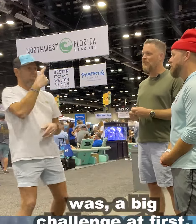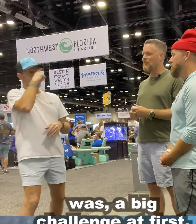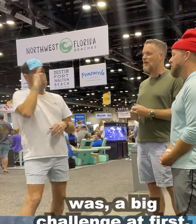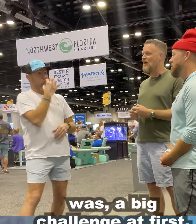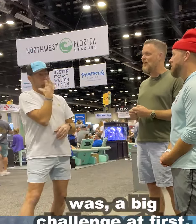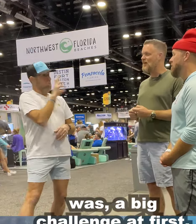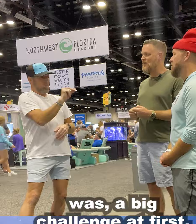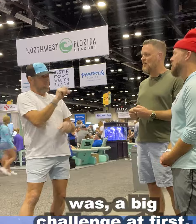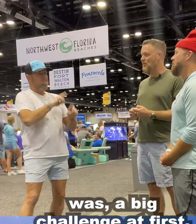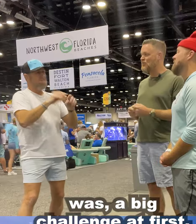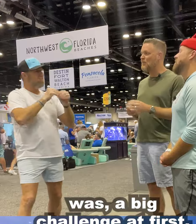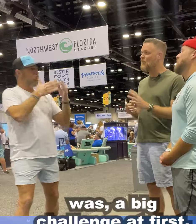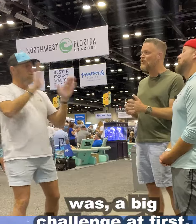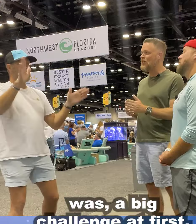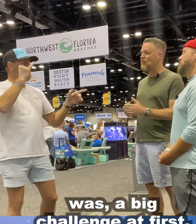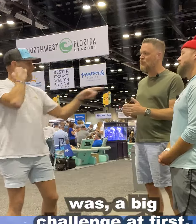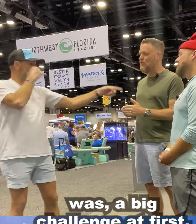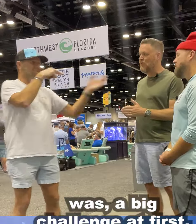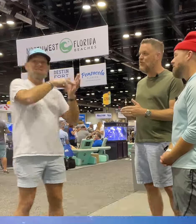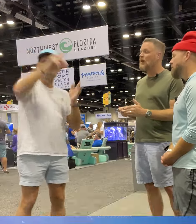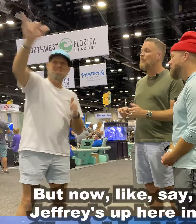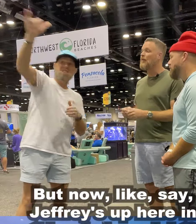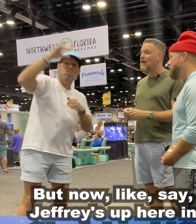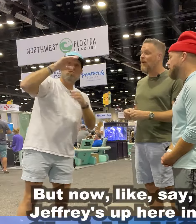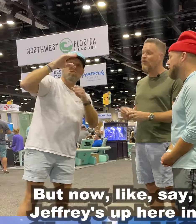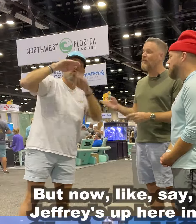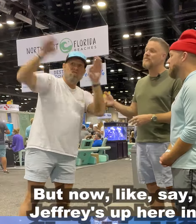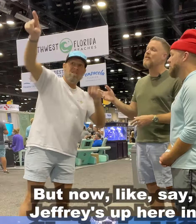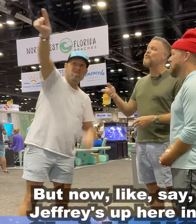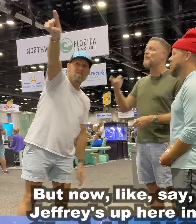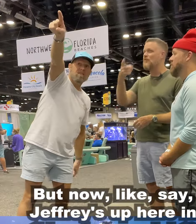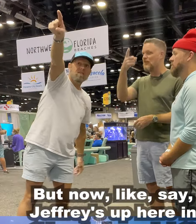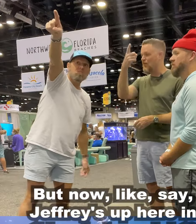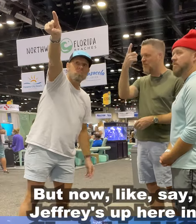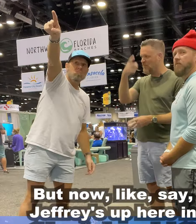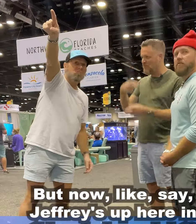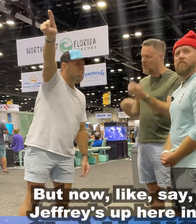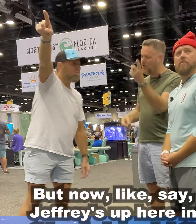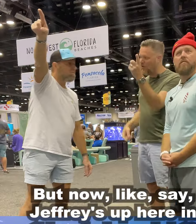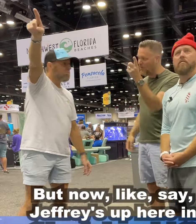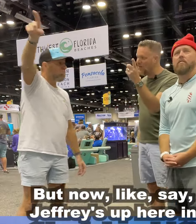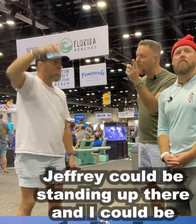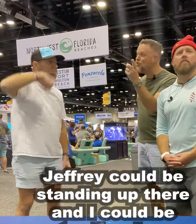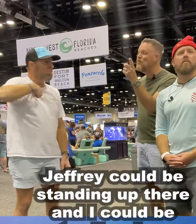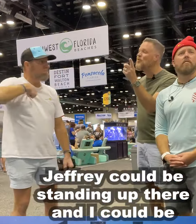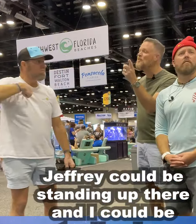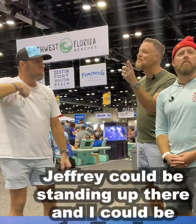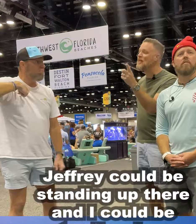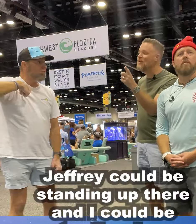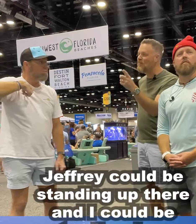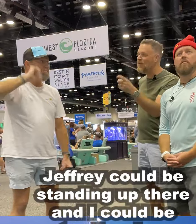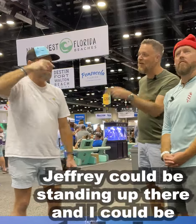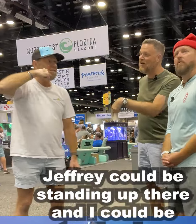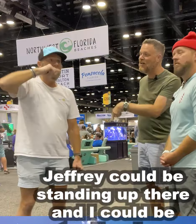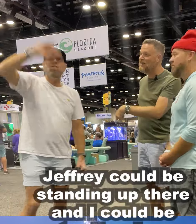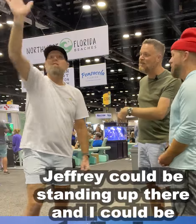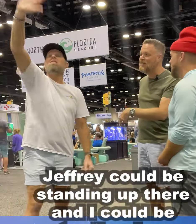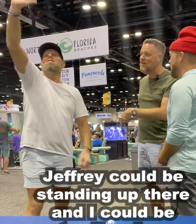was a big challenge at first. But now, like, say, Jeffrey's up here in this window, right? Jeffrey could be standing up there and I could be standing